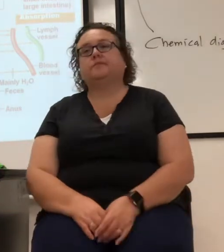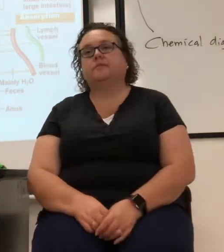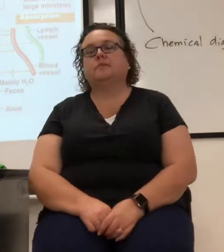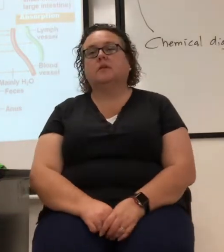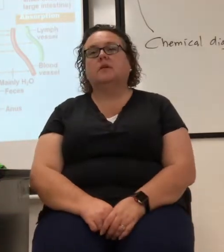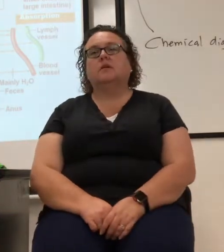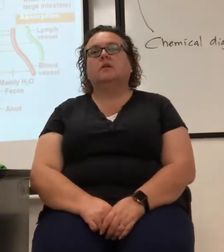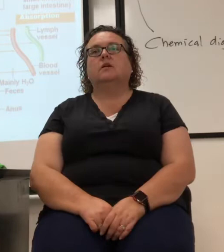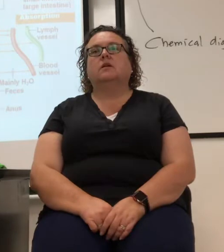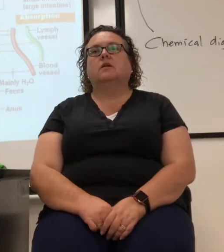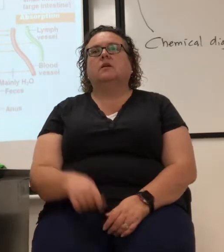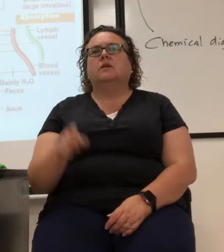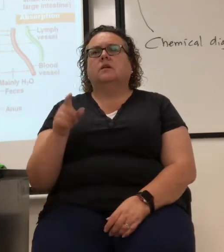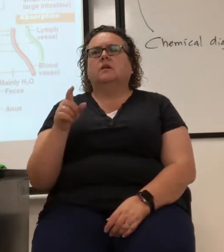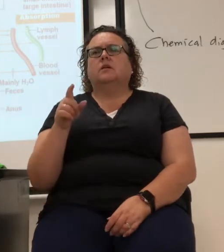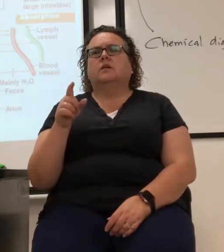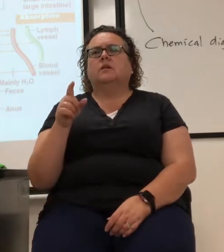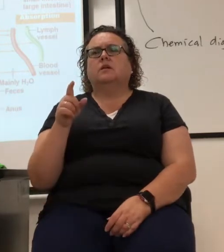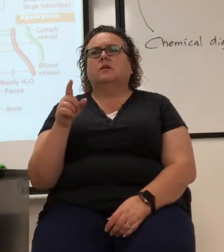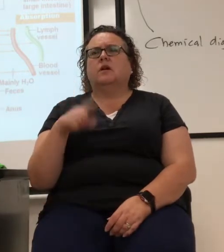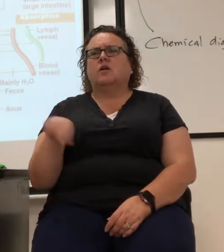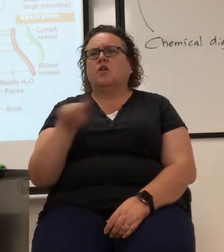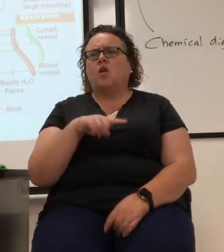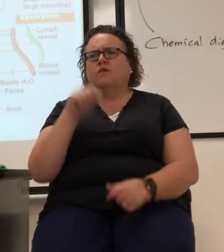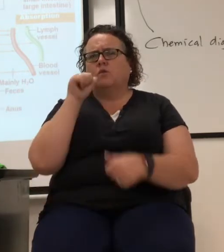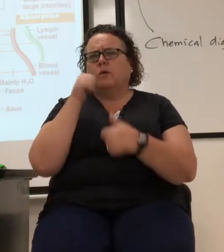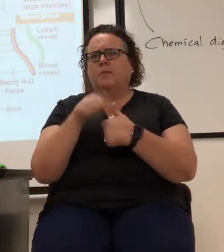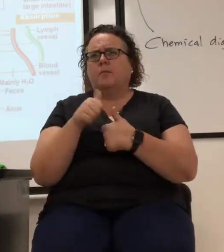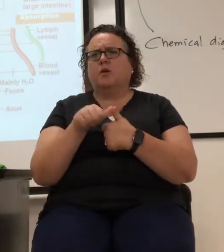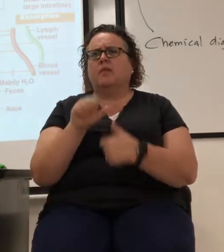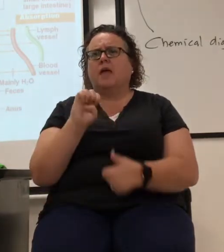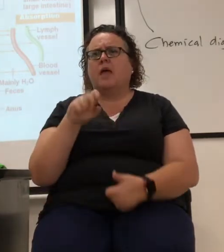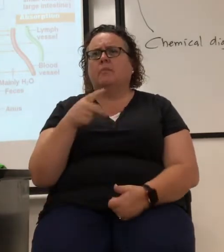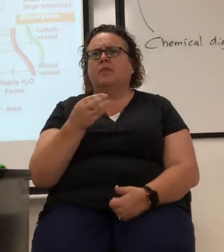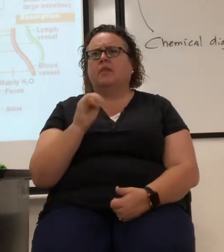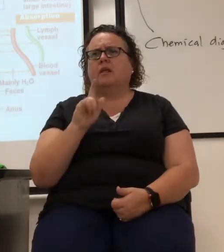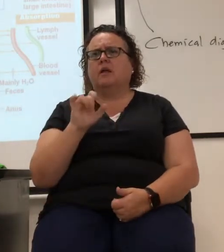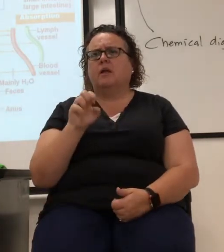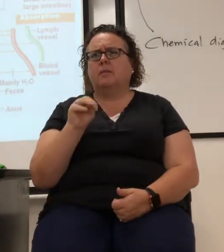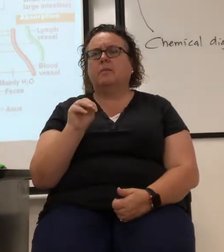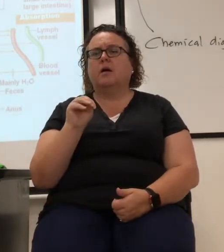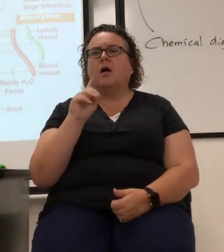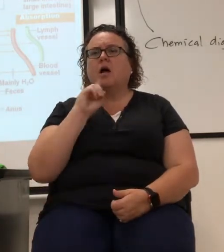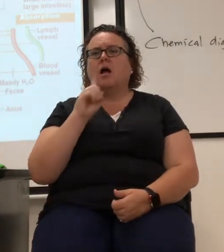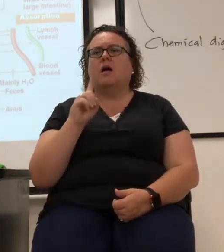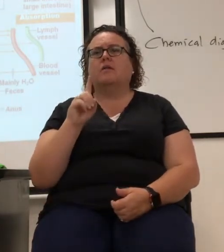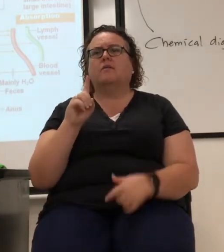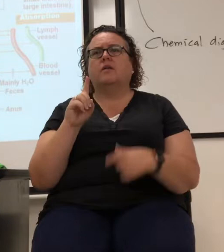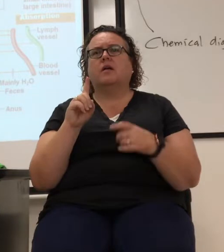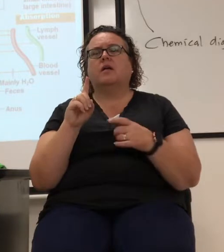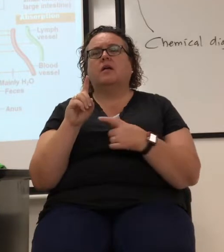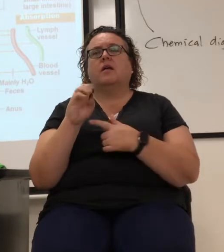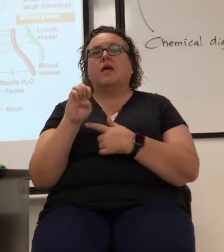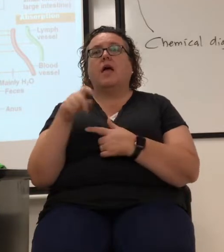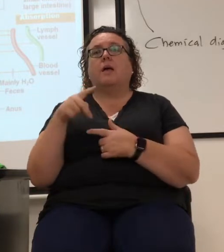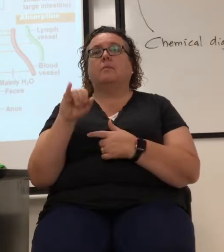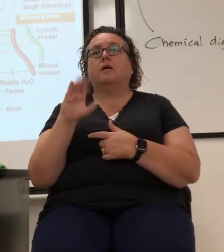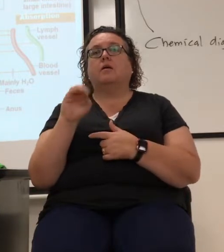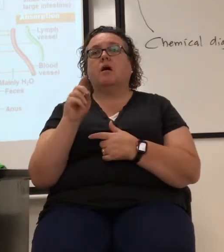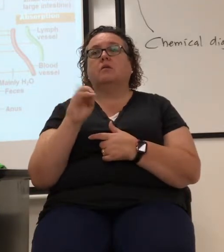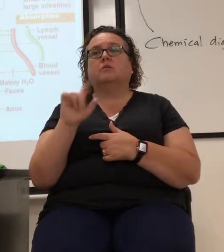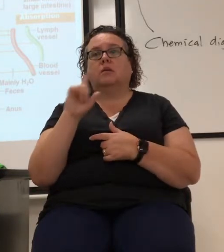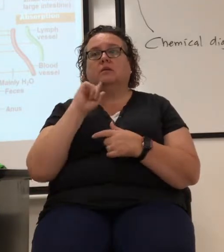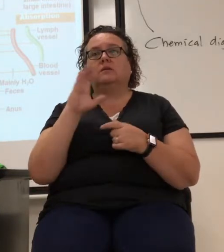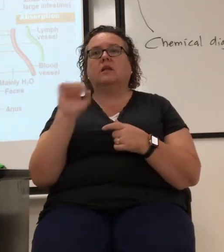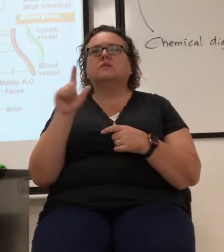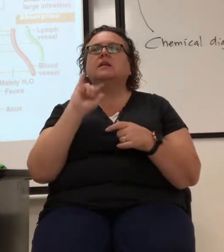I don't know if you remember, but the epithelium of the columnar cells that presents a microvilli brush border, and those enzymes are in there. It's like